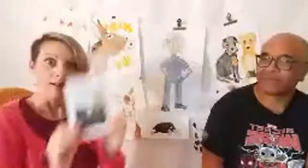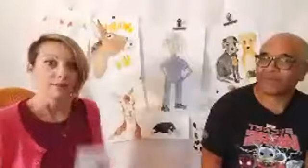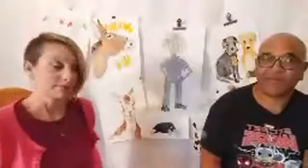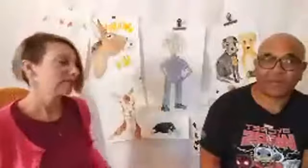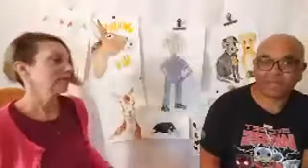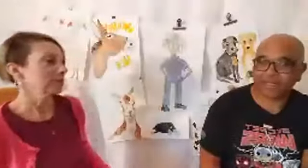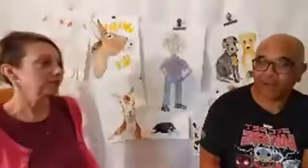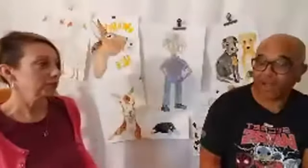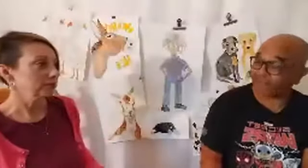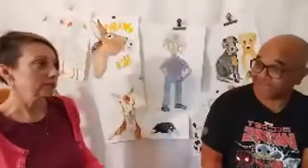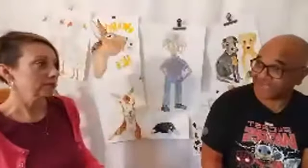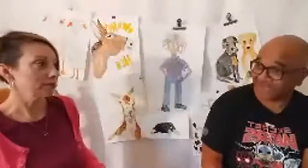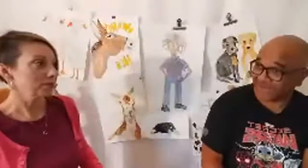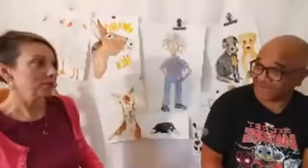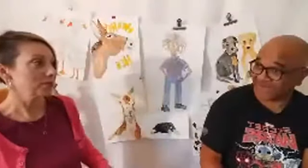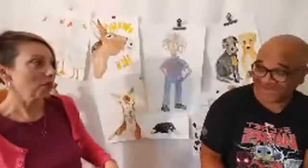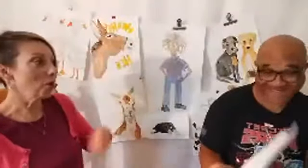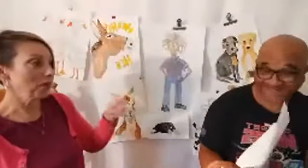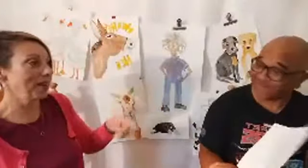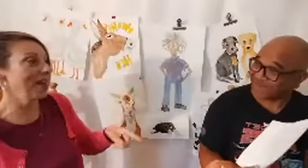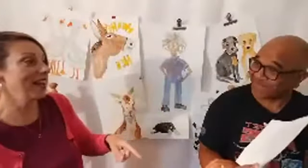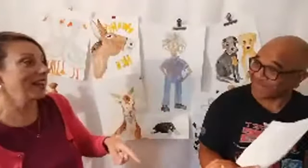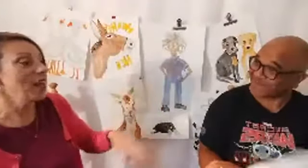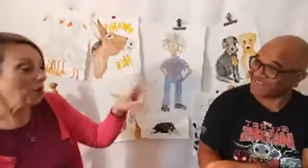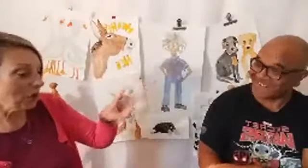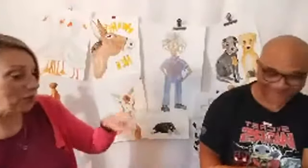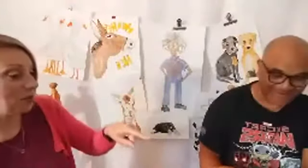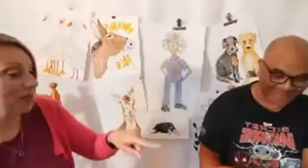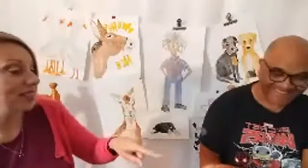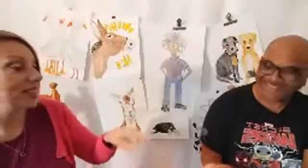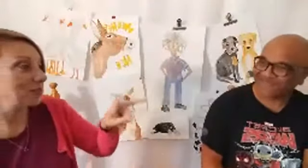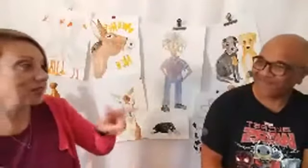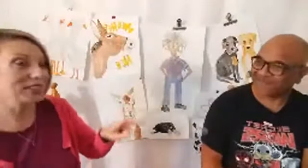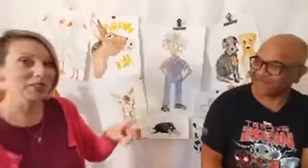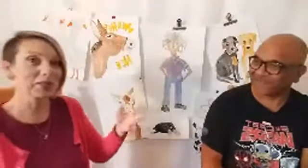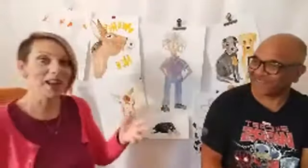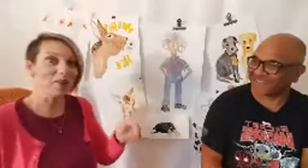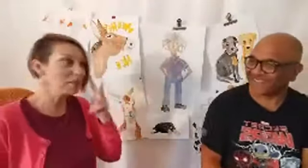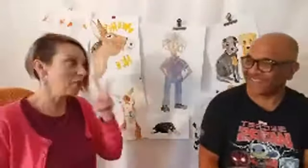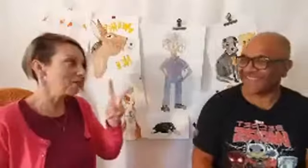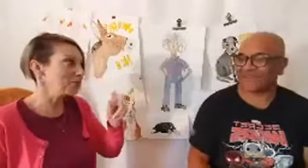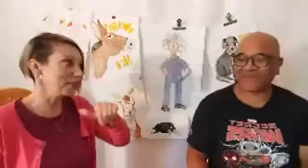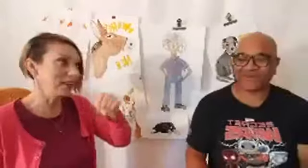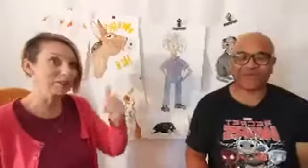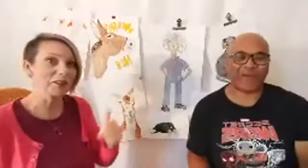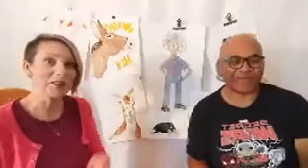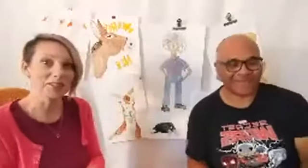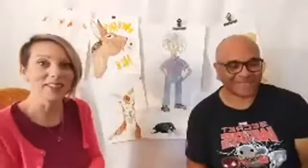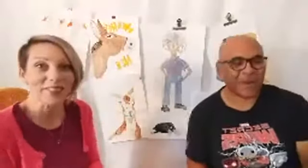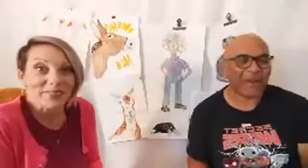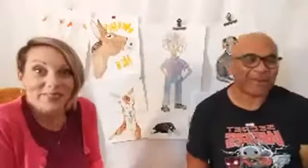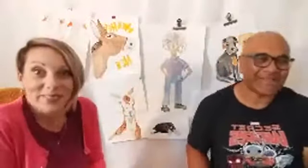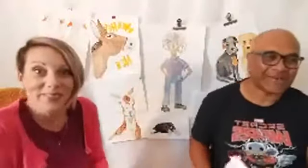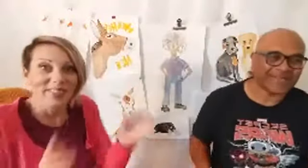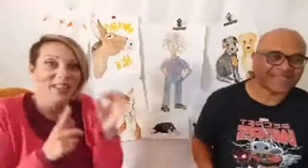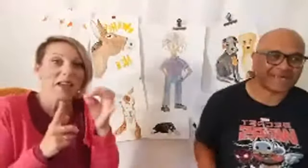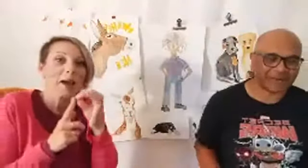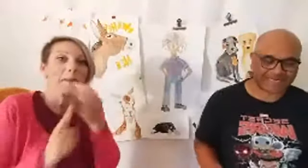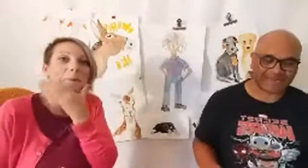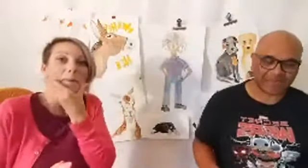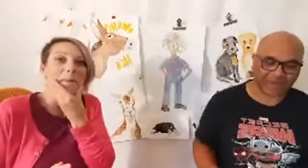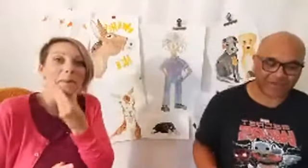And the other one is, I haven't seen the titles of these because I've got them different. Well, let's read this one now and then we'll have a look at the next one. Right, this is Pyweasel and his